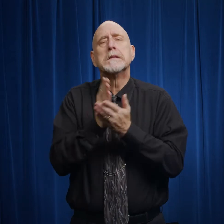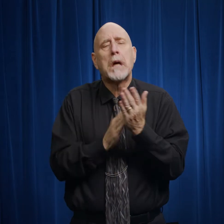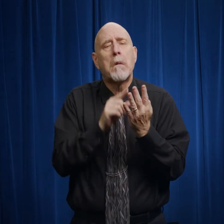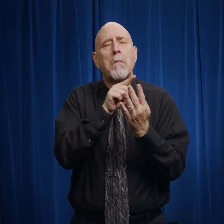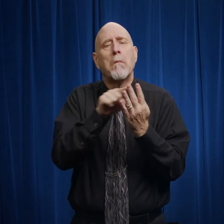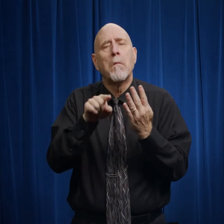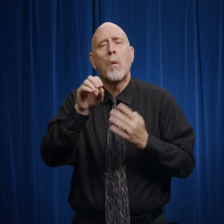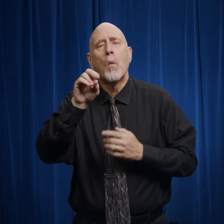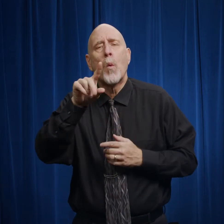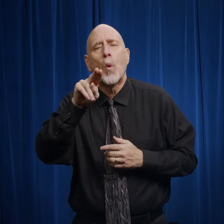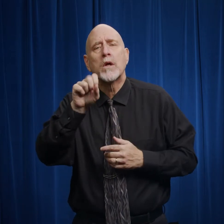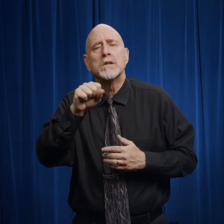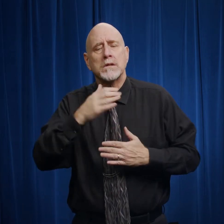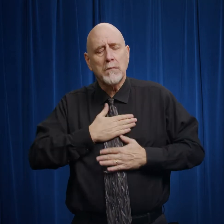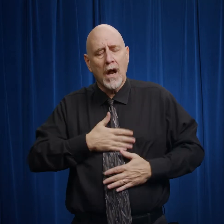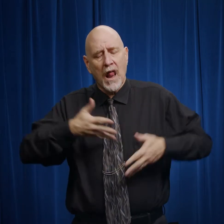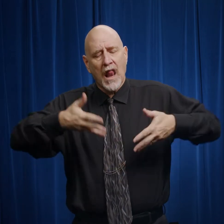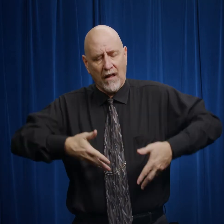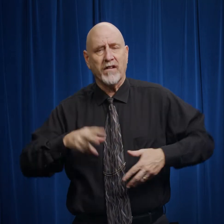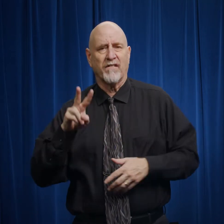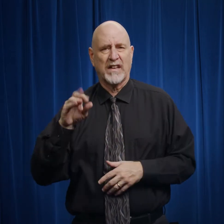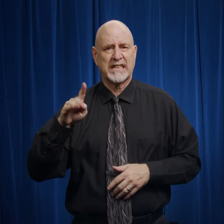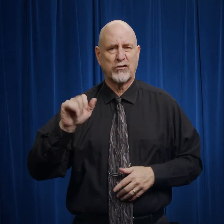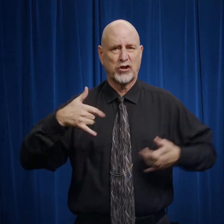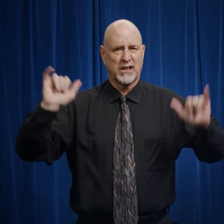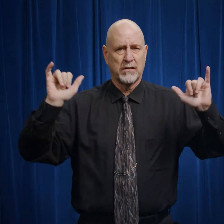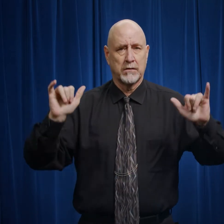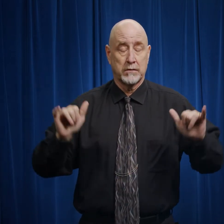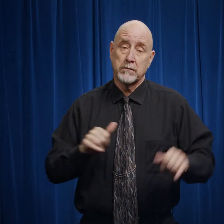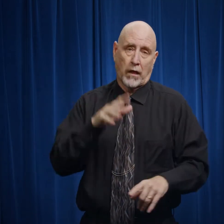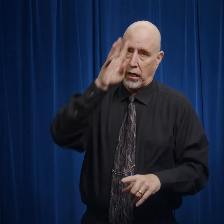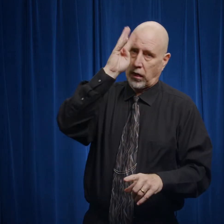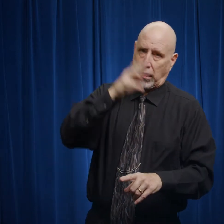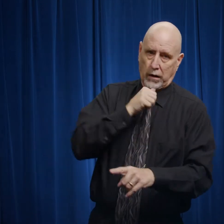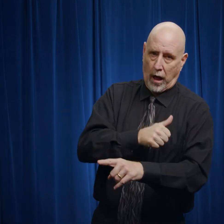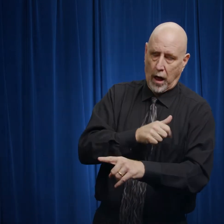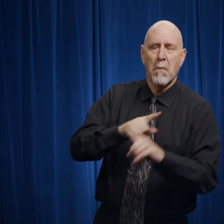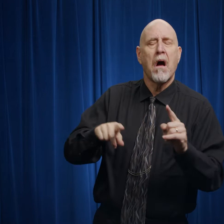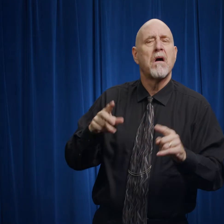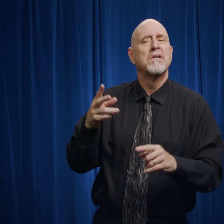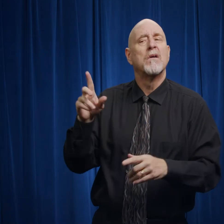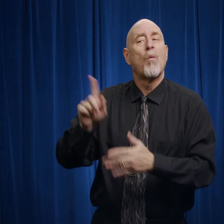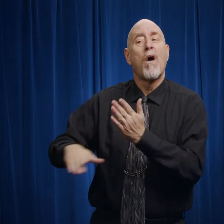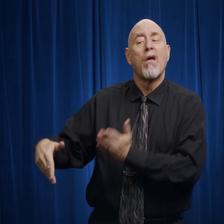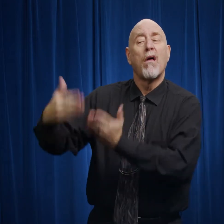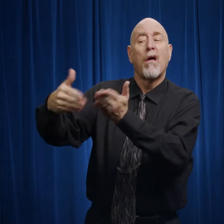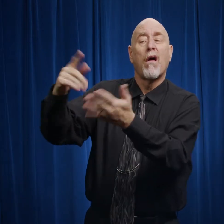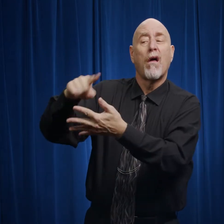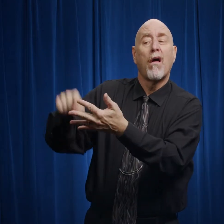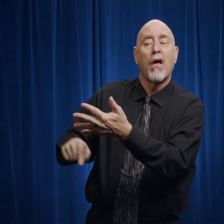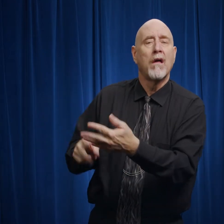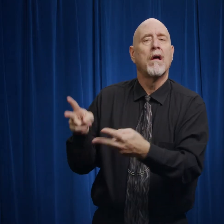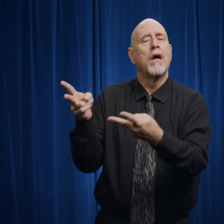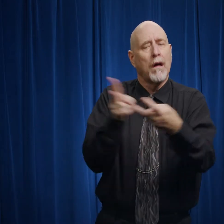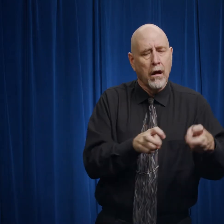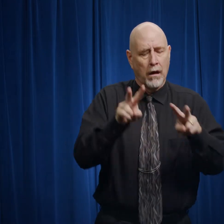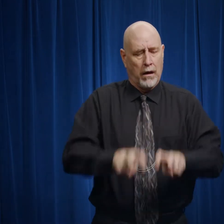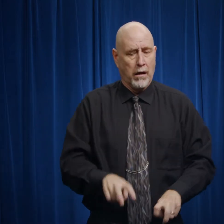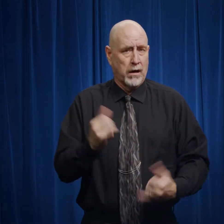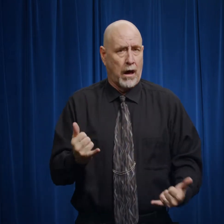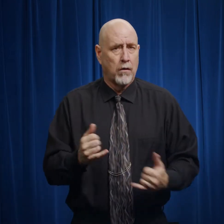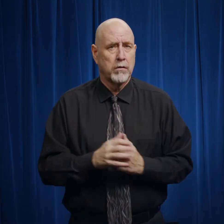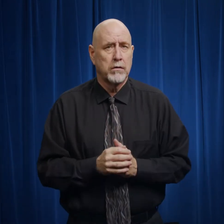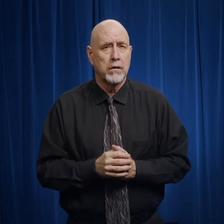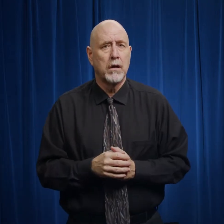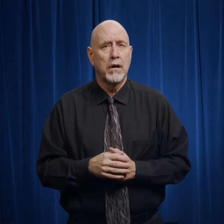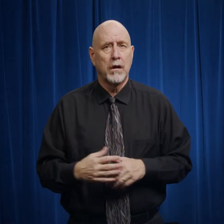that some organs in the human body are vestigial. They aren't, but let's look at the ones that they suggest to